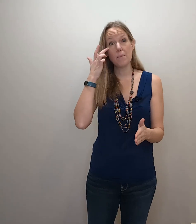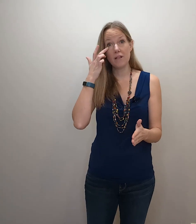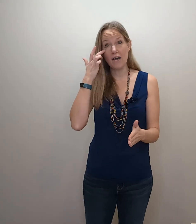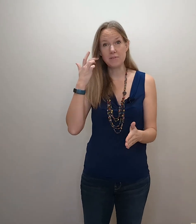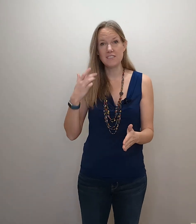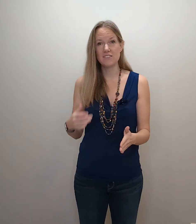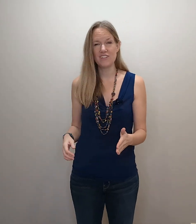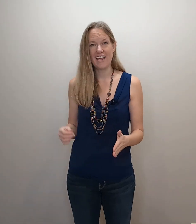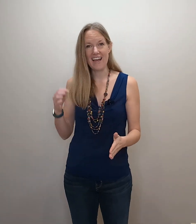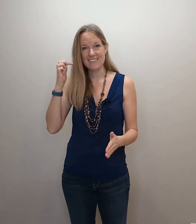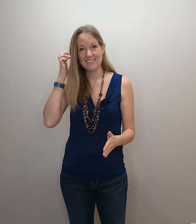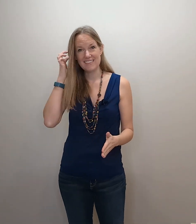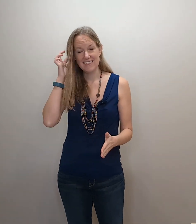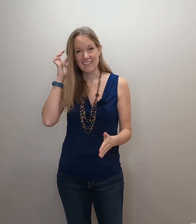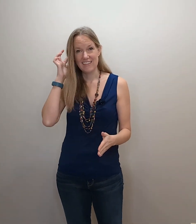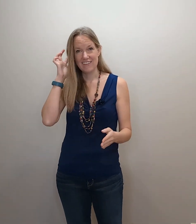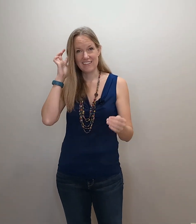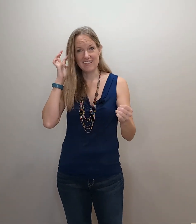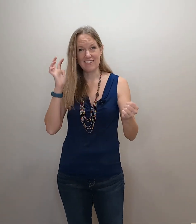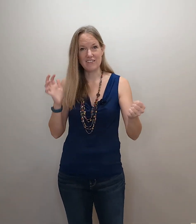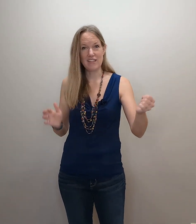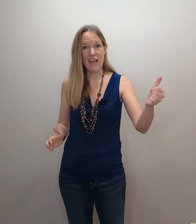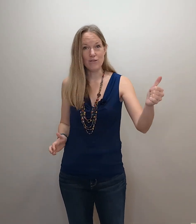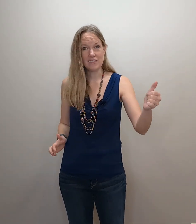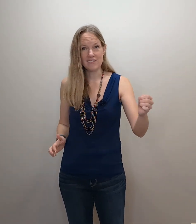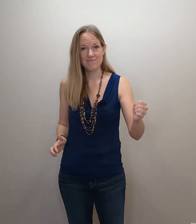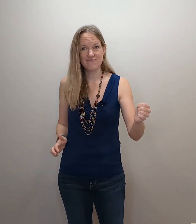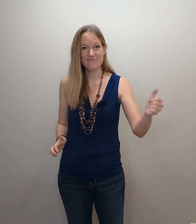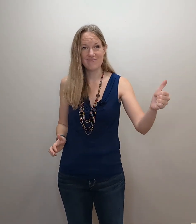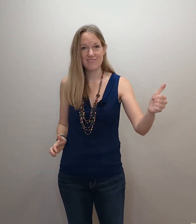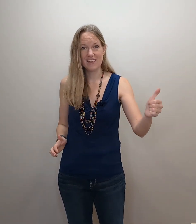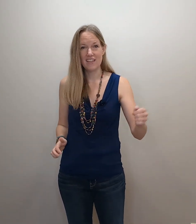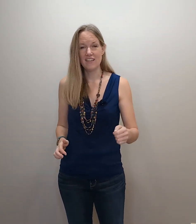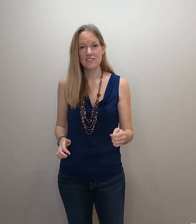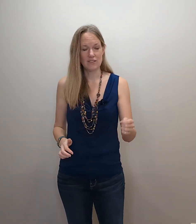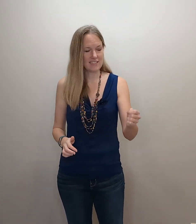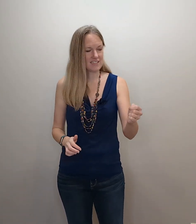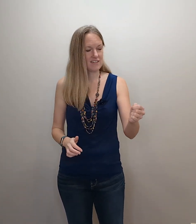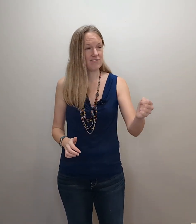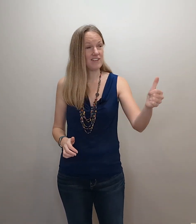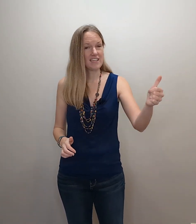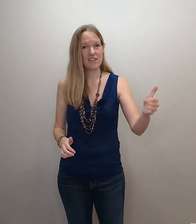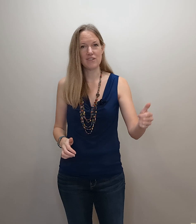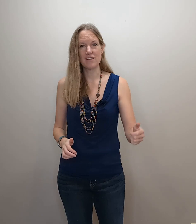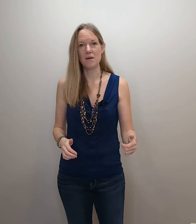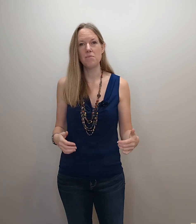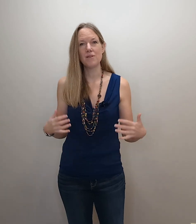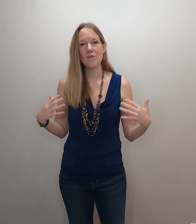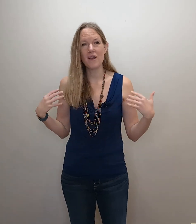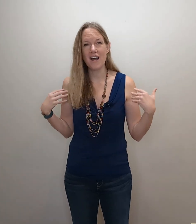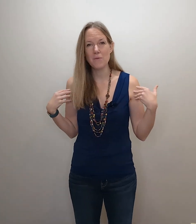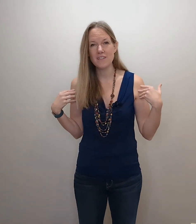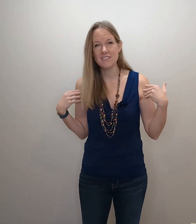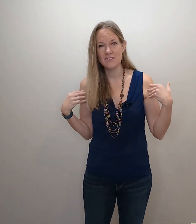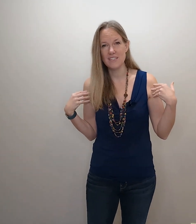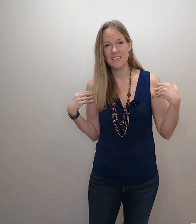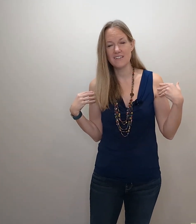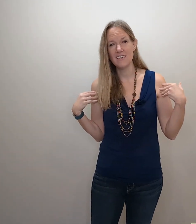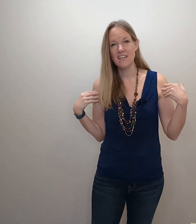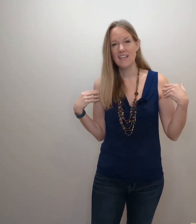couple options for cast. You can, out. So that's kind of flicking your thumb. But what I want to do here